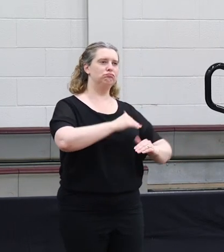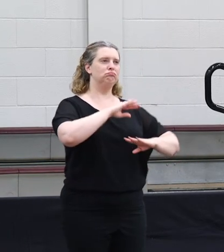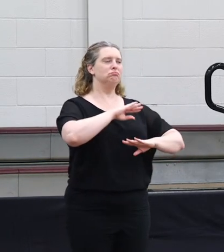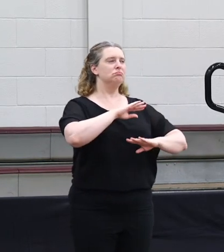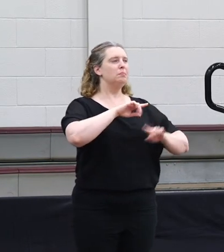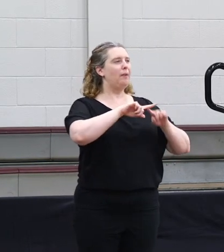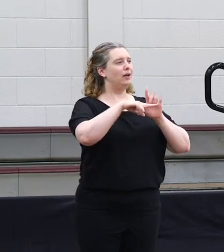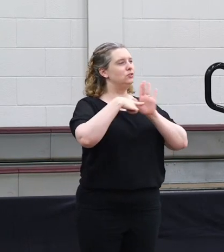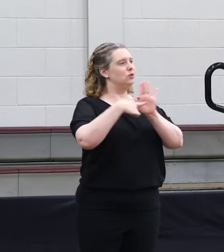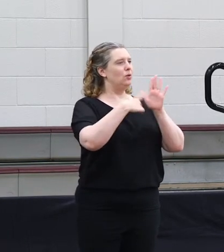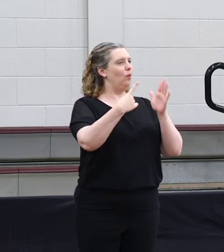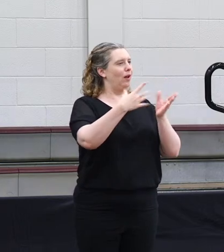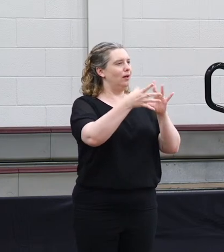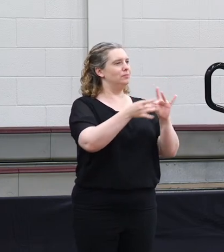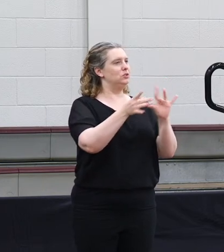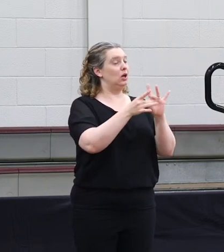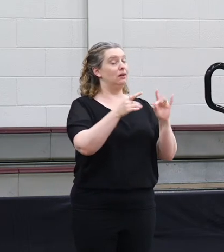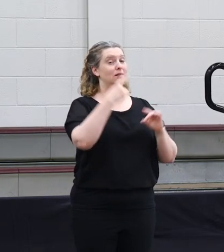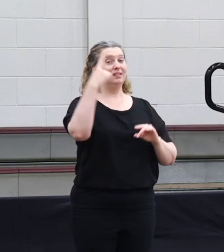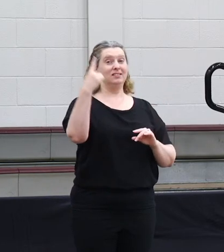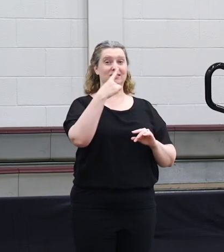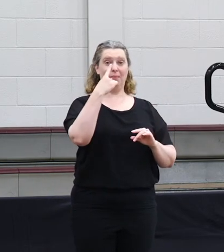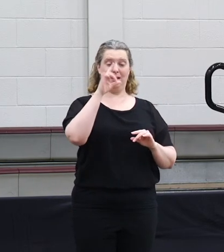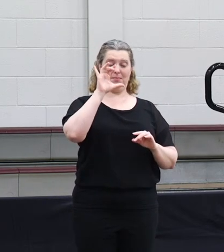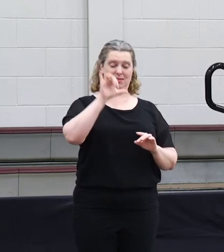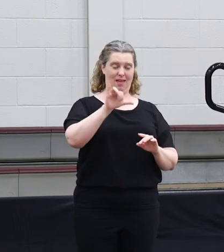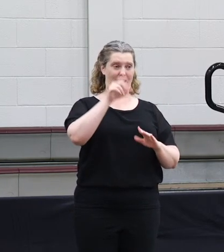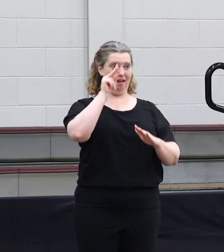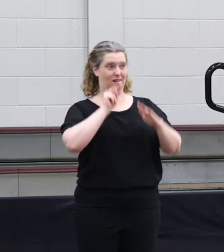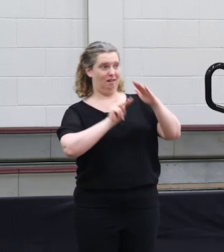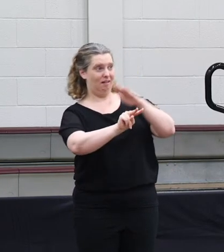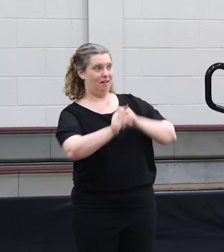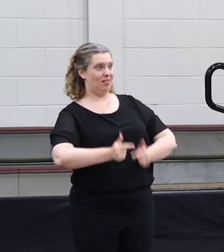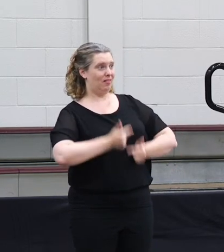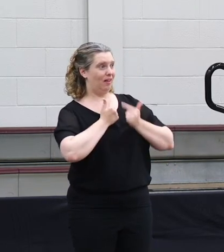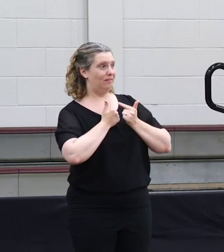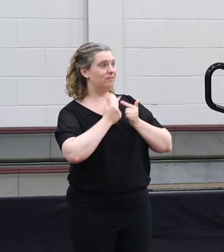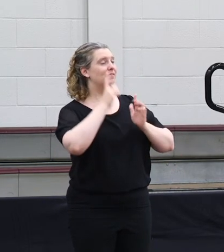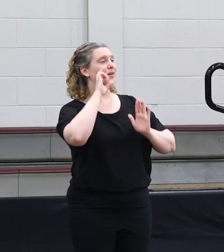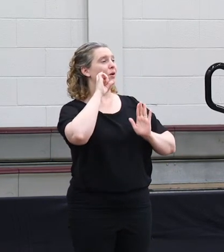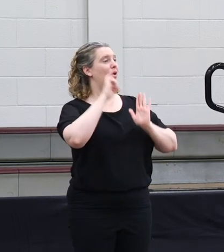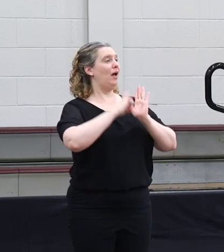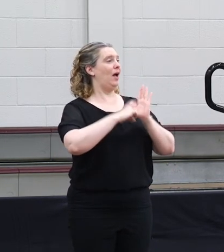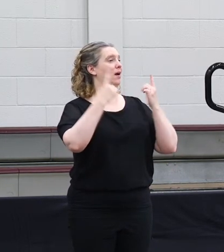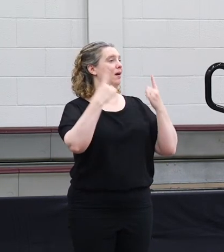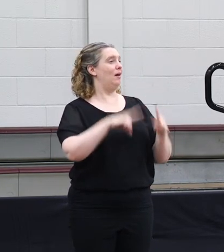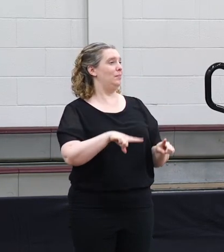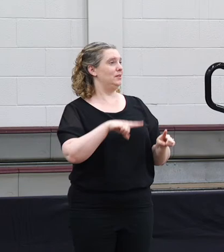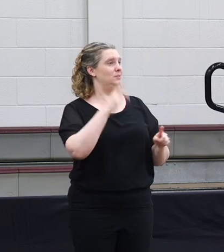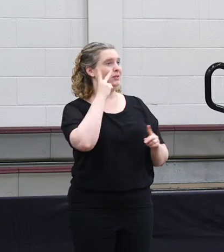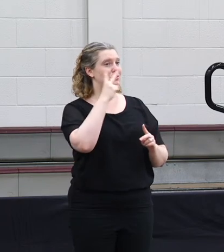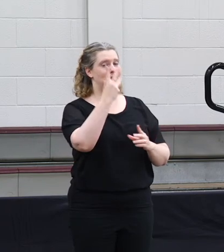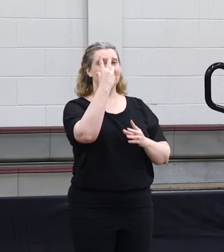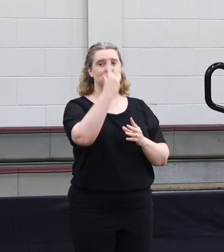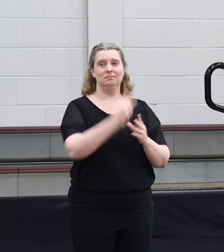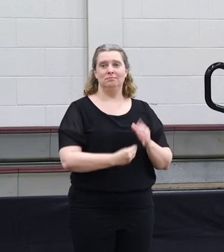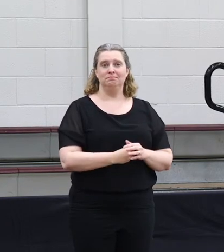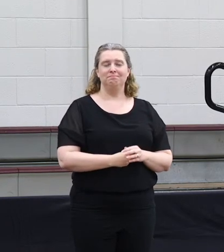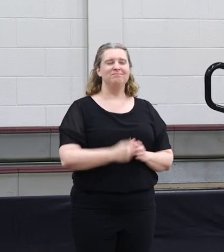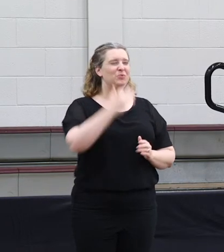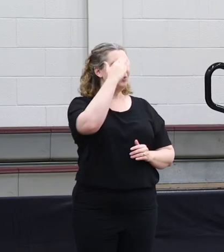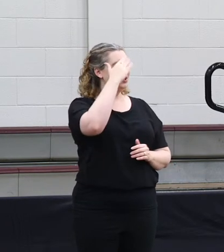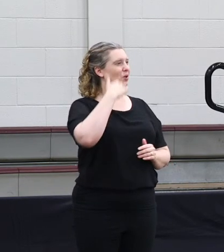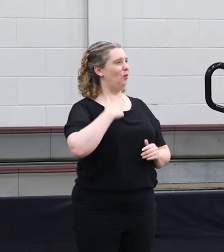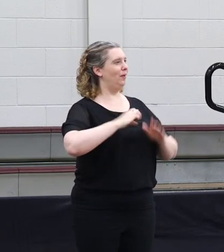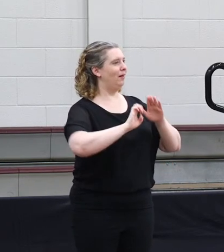about. Sometimes the greatest insights on life come from witnessing its departure. If you knew me at all in elementary